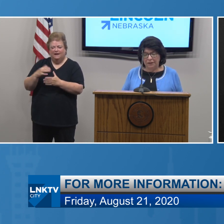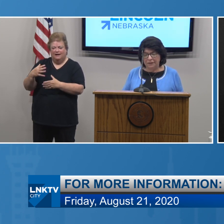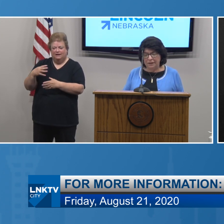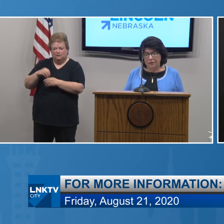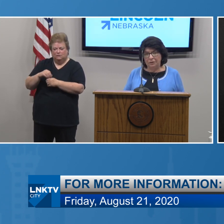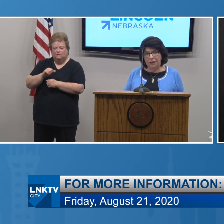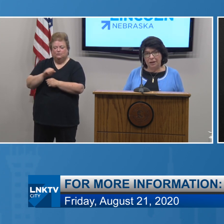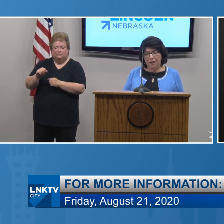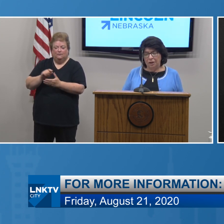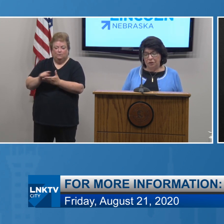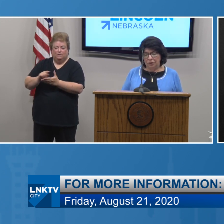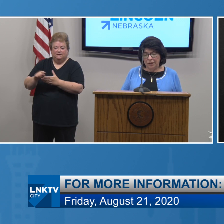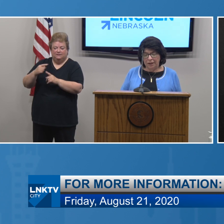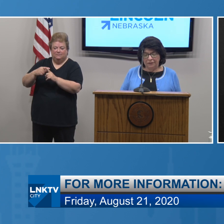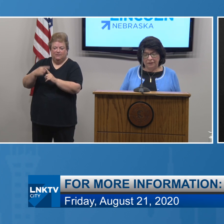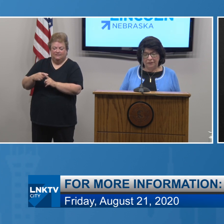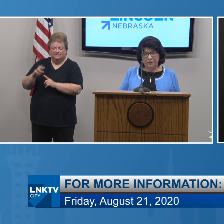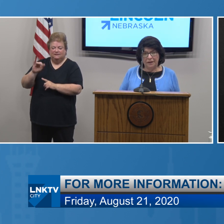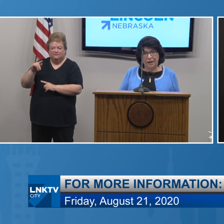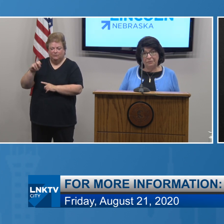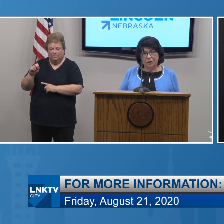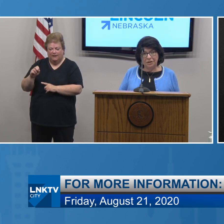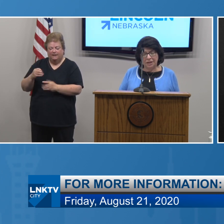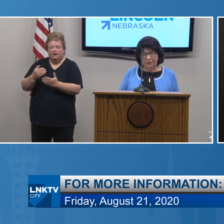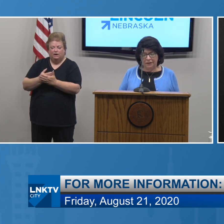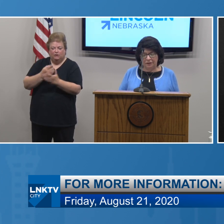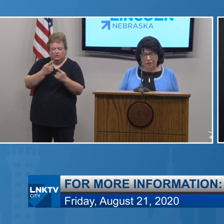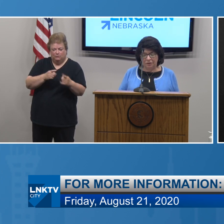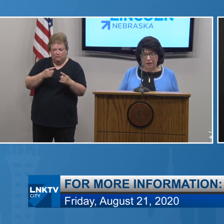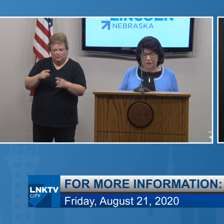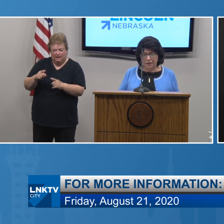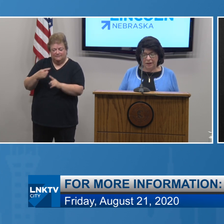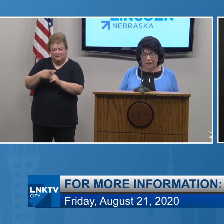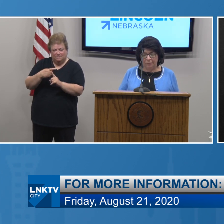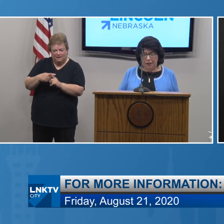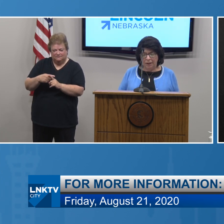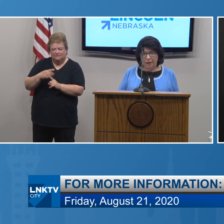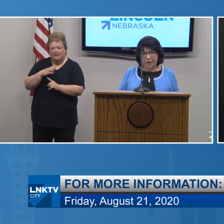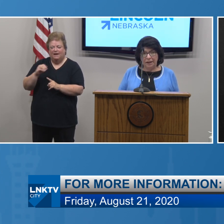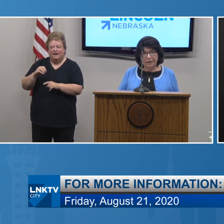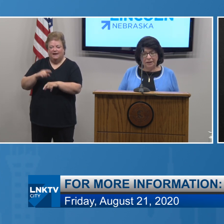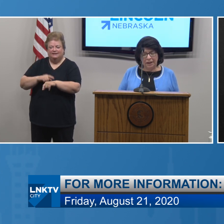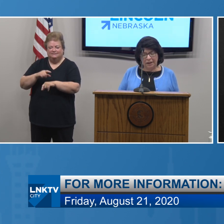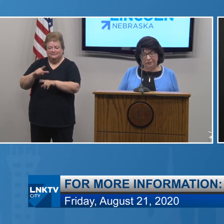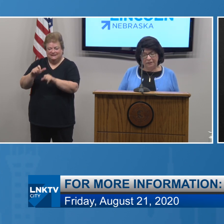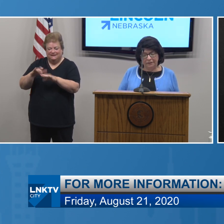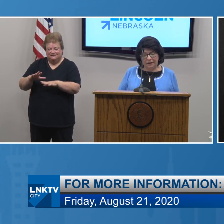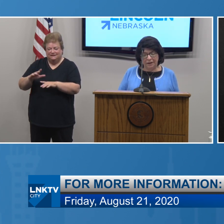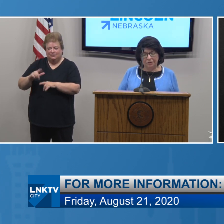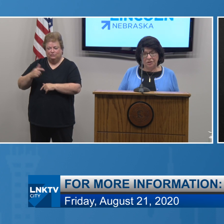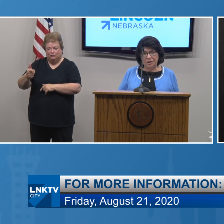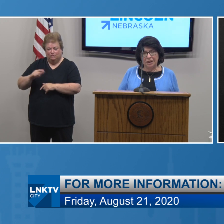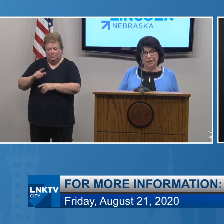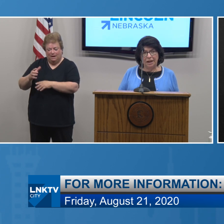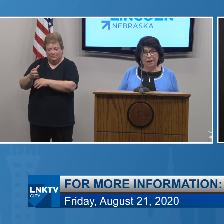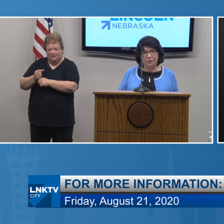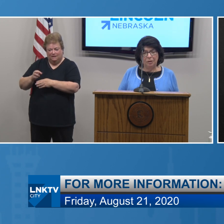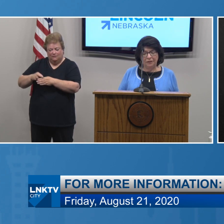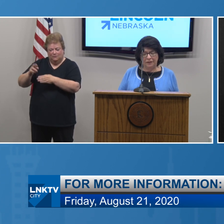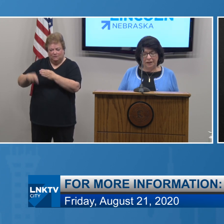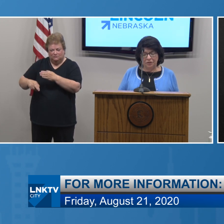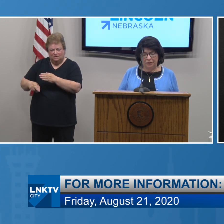weekly positivity rate, new cases, average testing turnaround time, connected cases, average